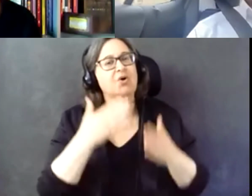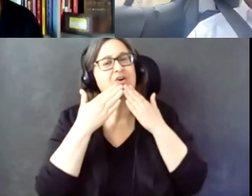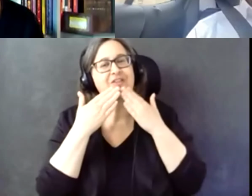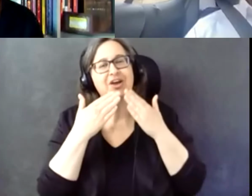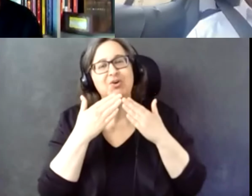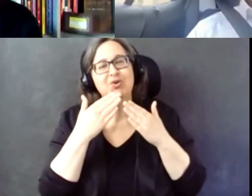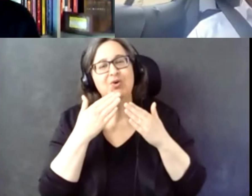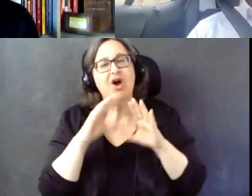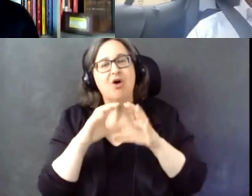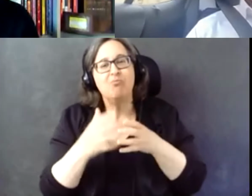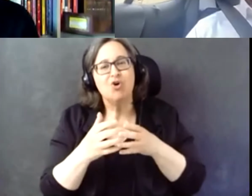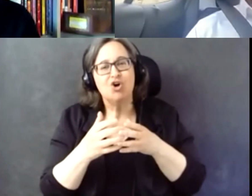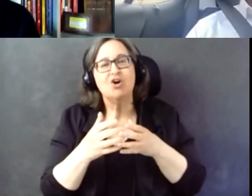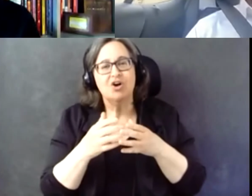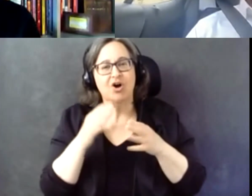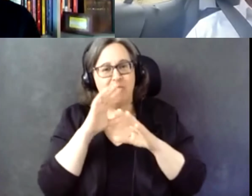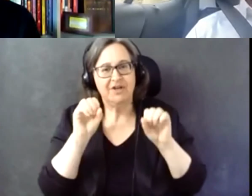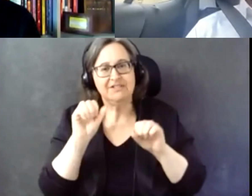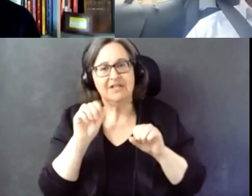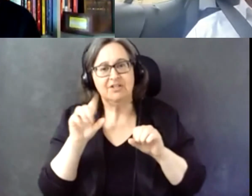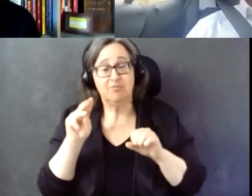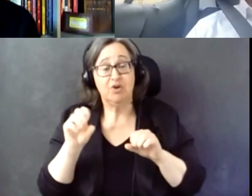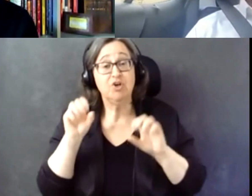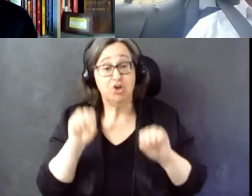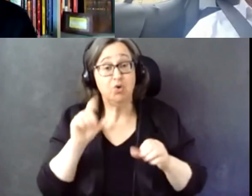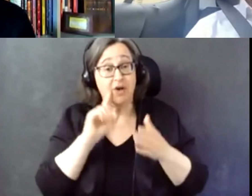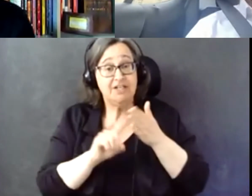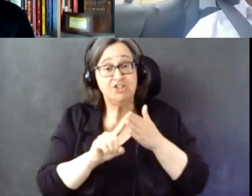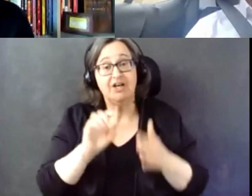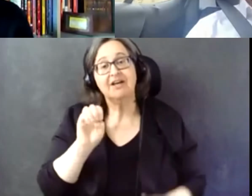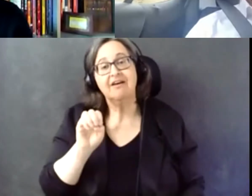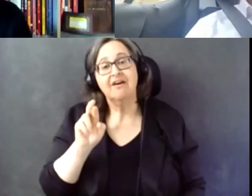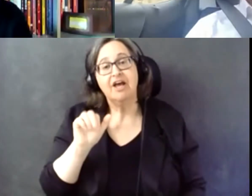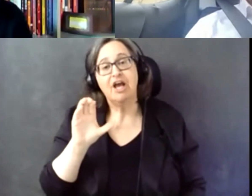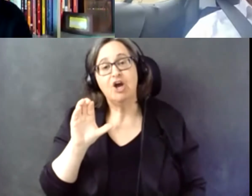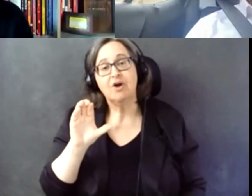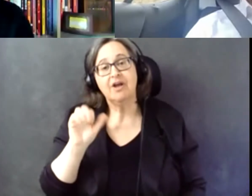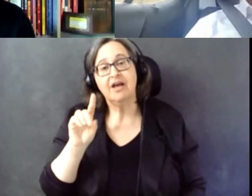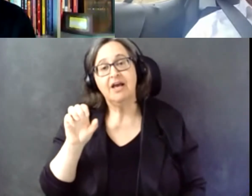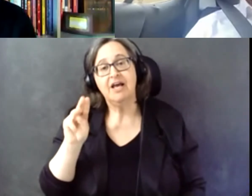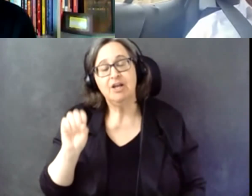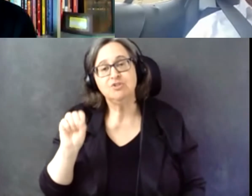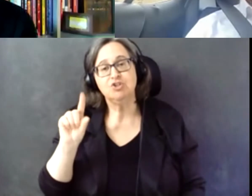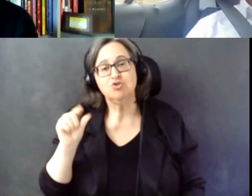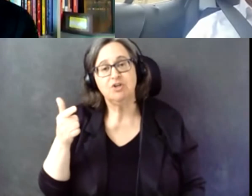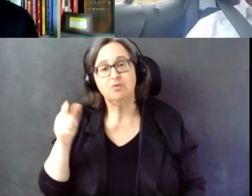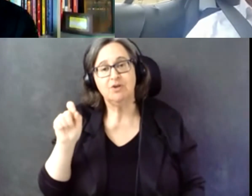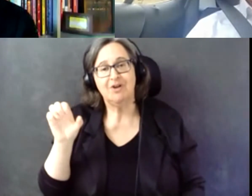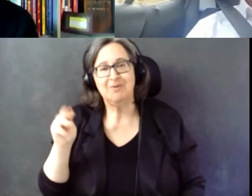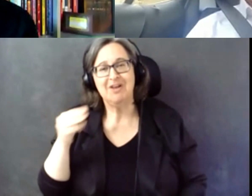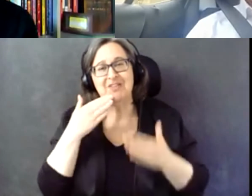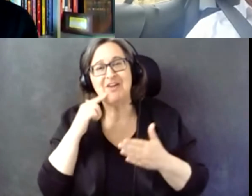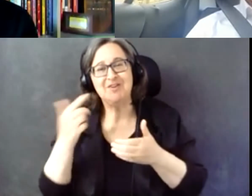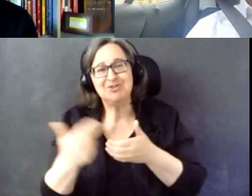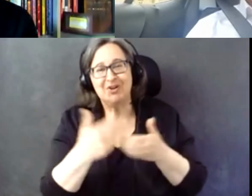borough president adams for those who are interested you can go to ericadams2021.com uh we really appreciate you joining us today